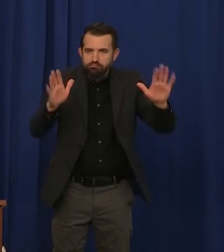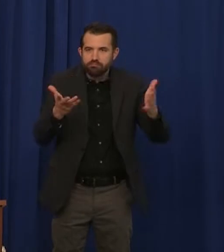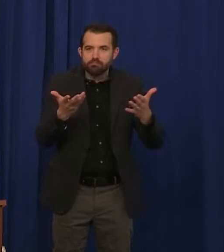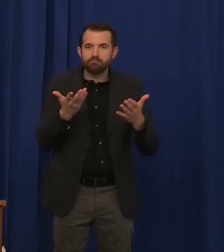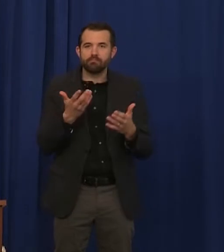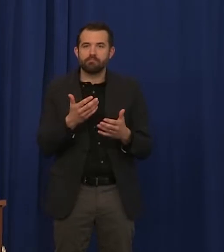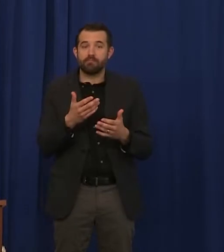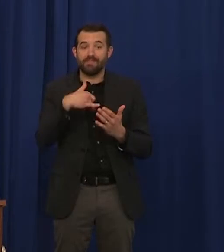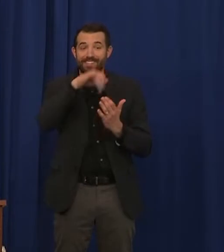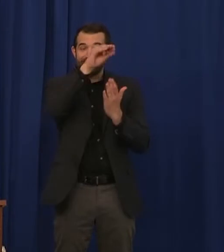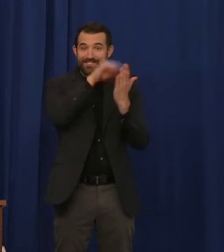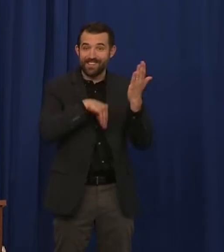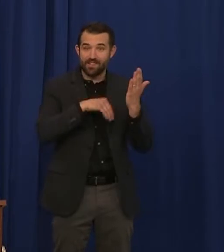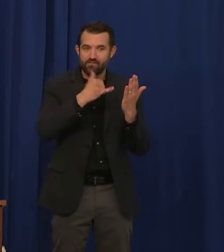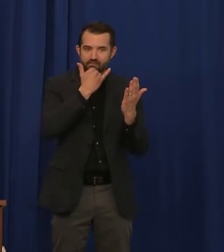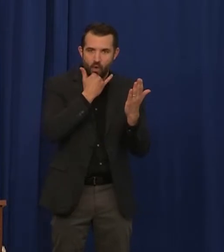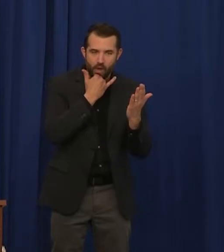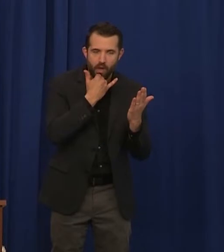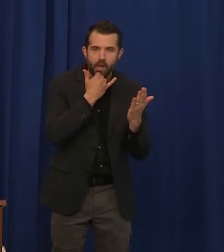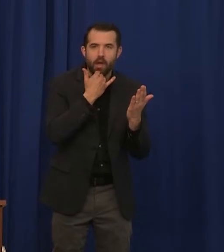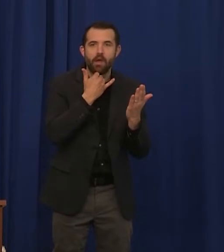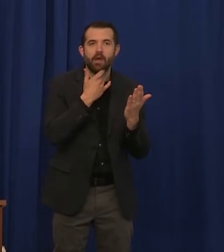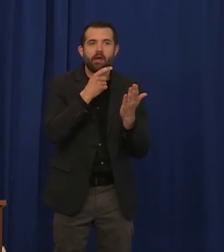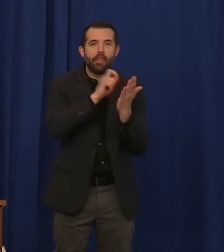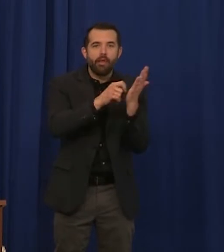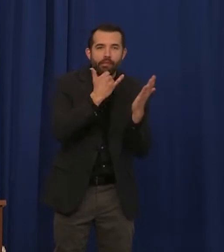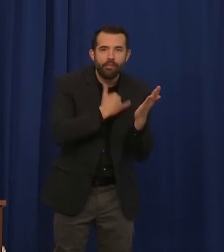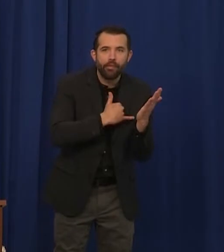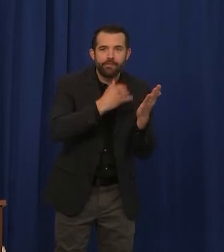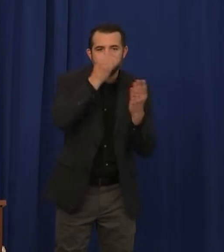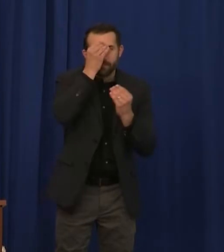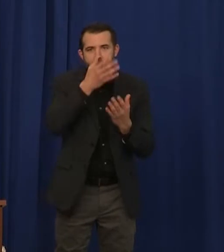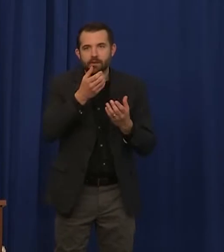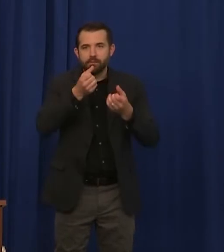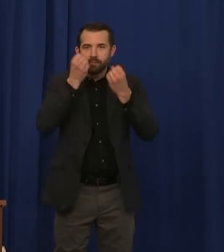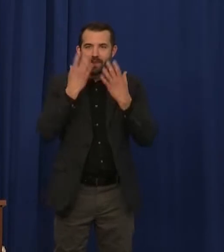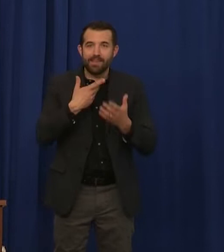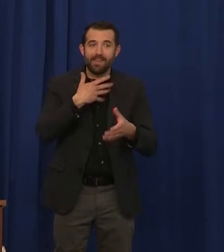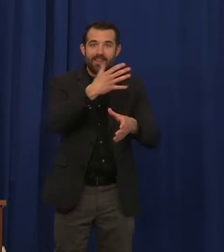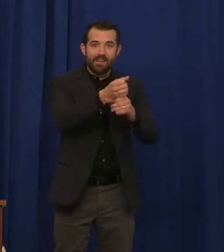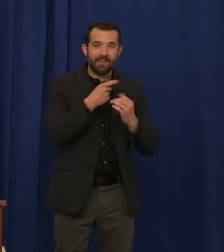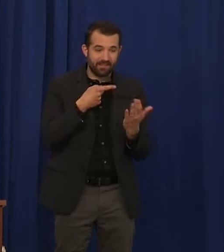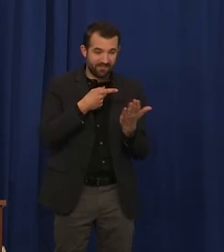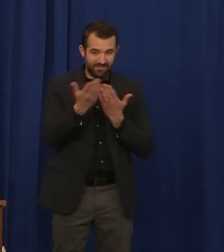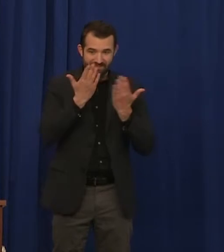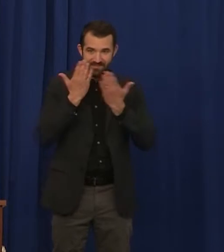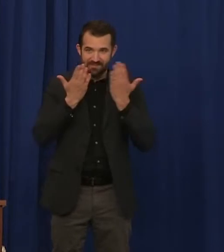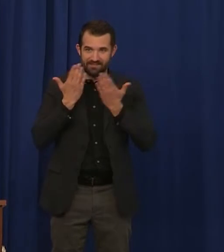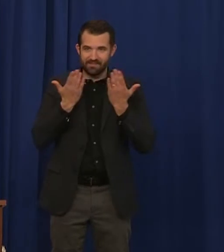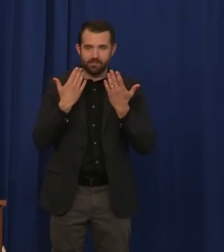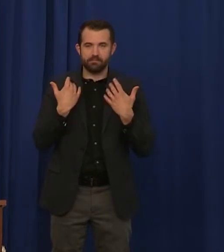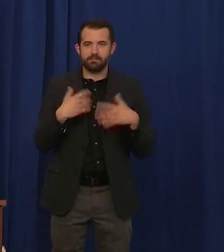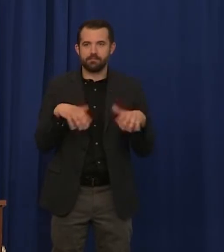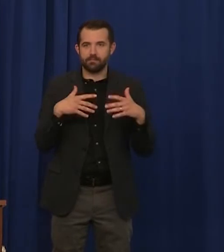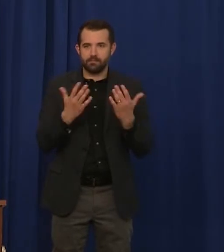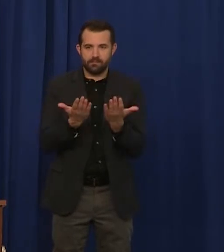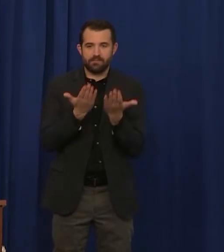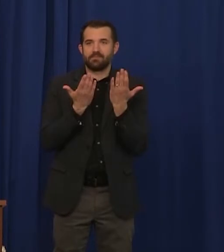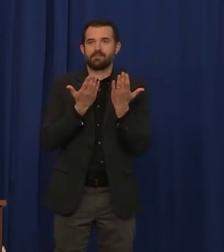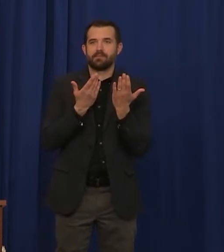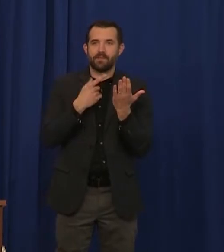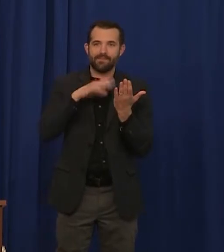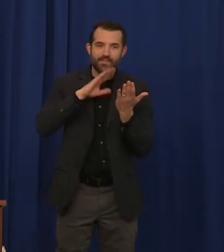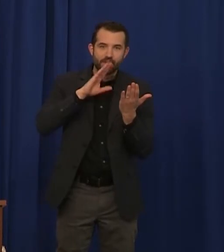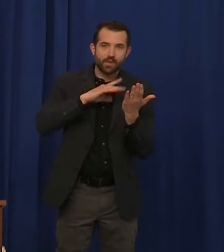fill out applications. Many of the frustrating holdups that were happening